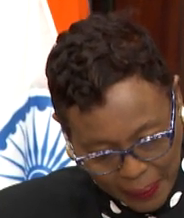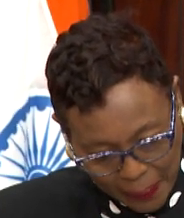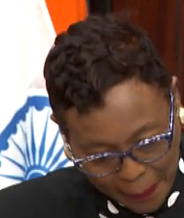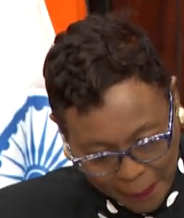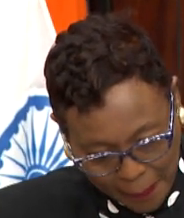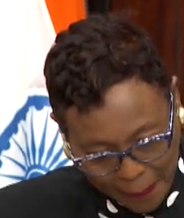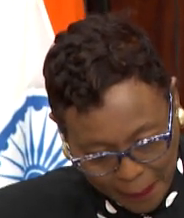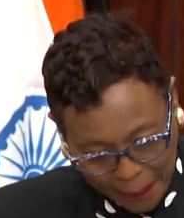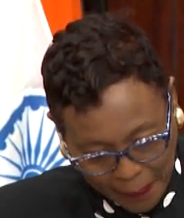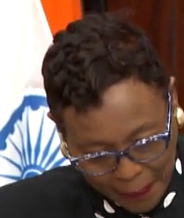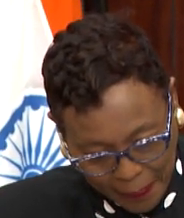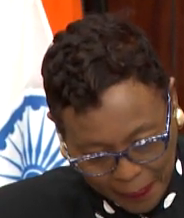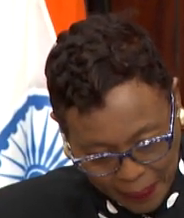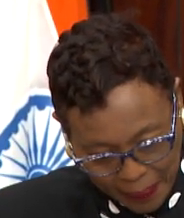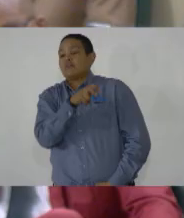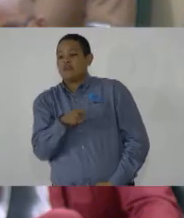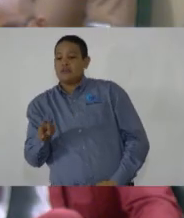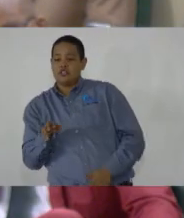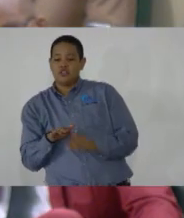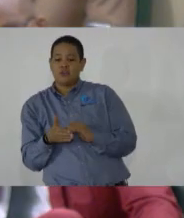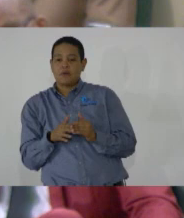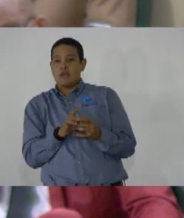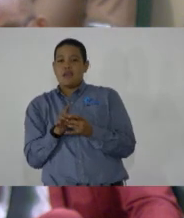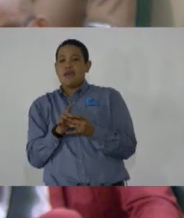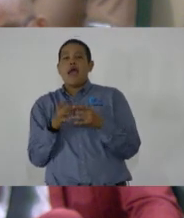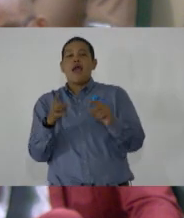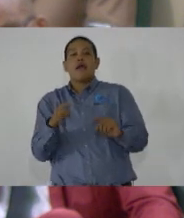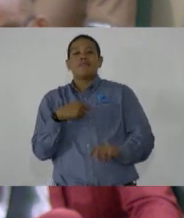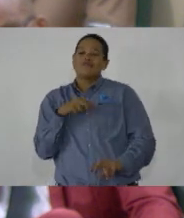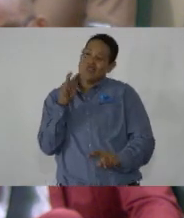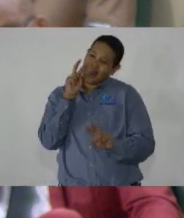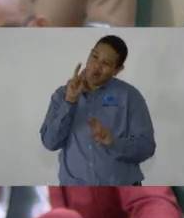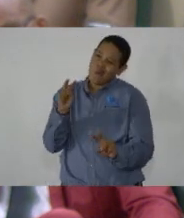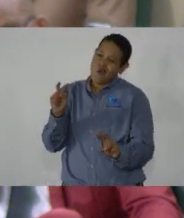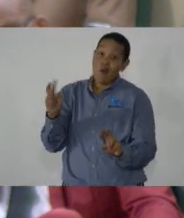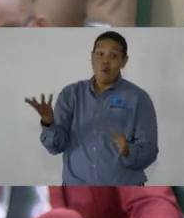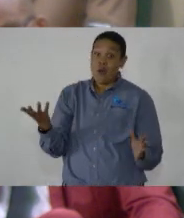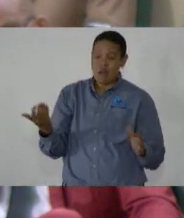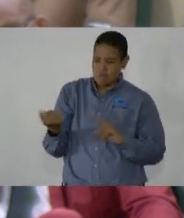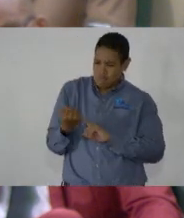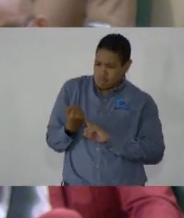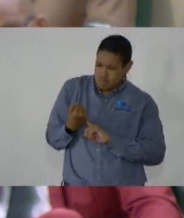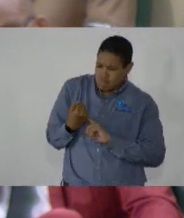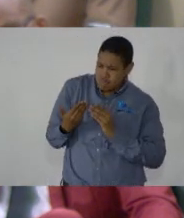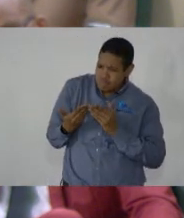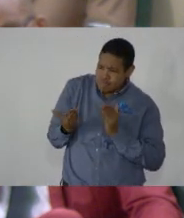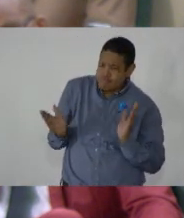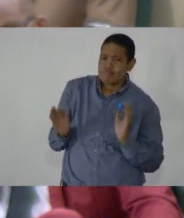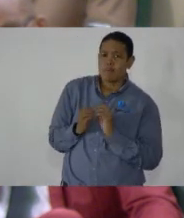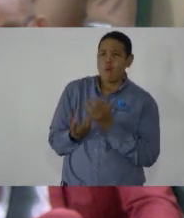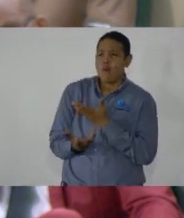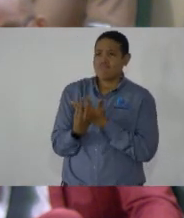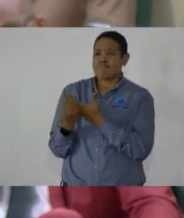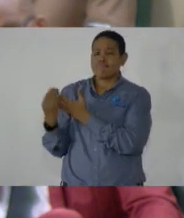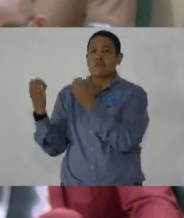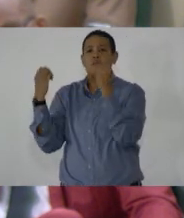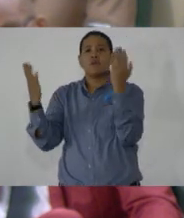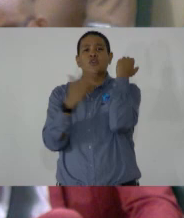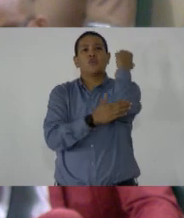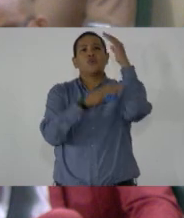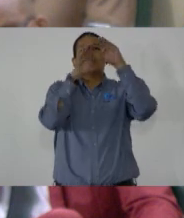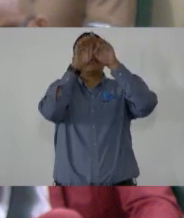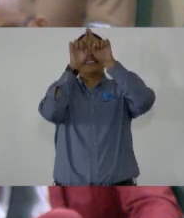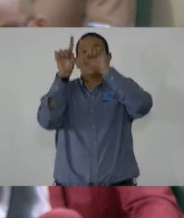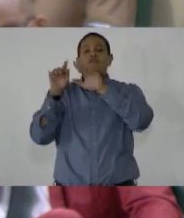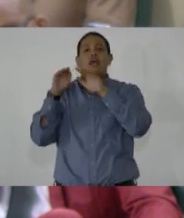cooperation in the field of diplomatic training. We look forward to broadening our engagement at the multilateral level on